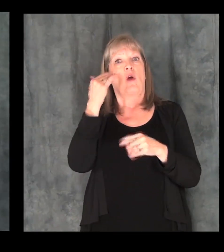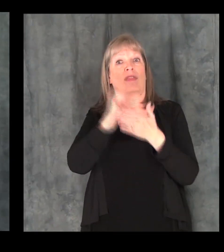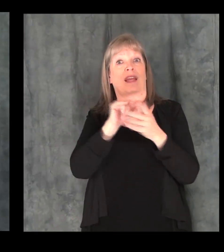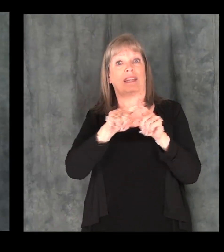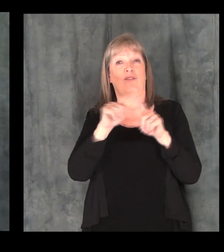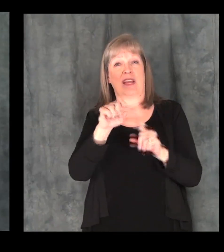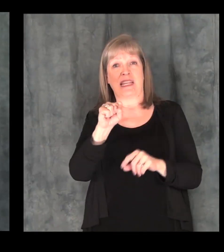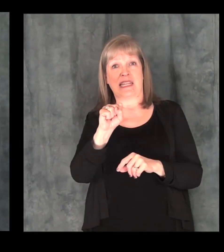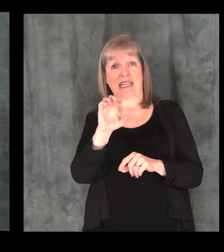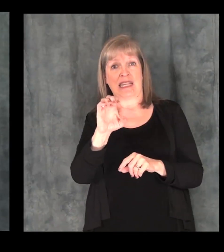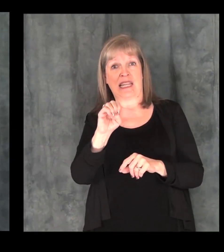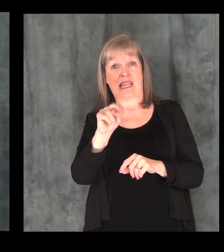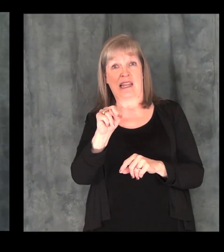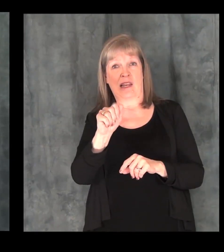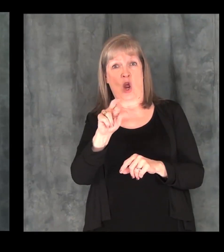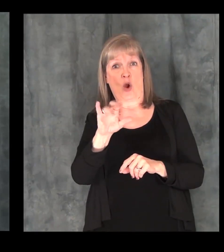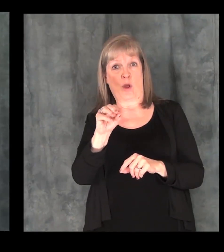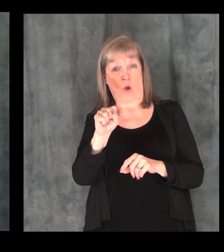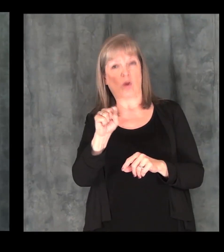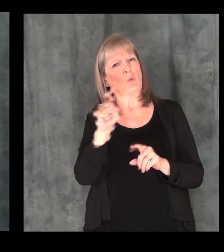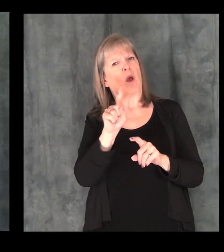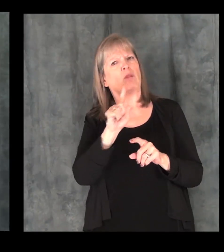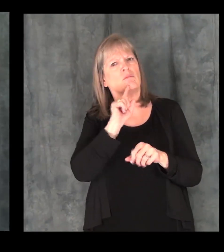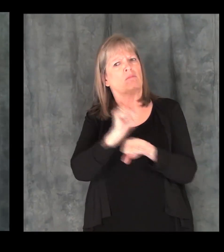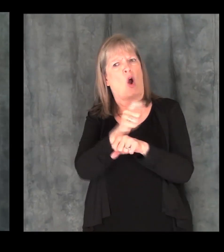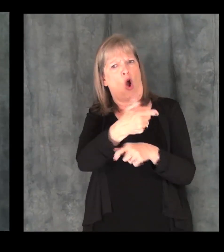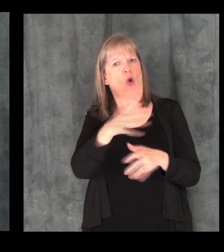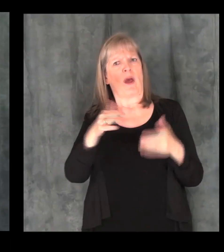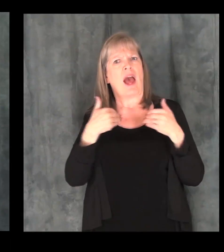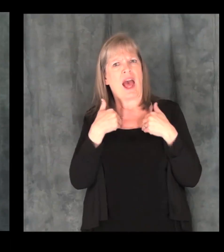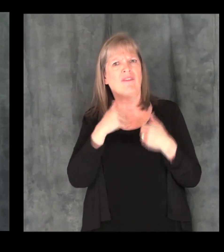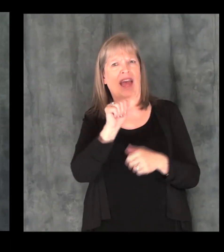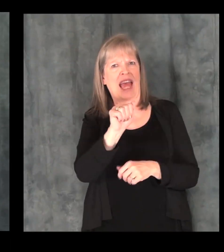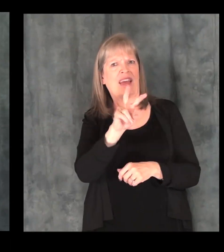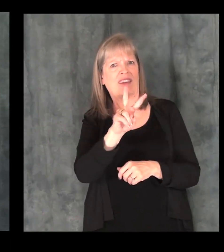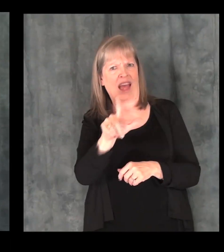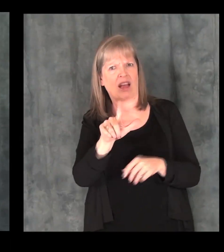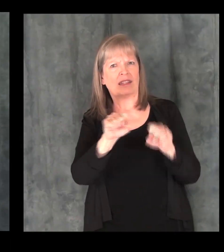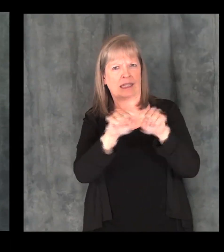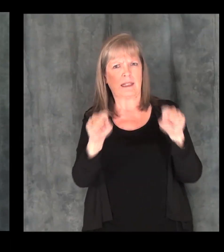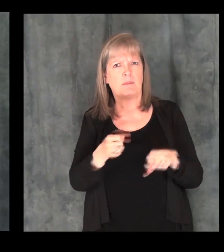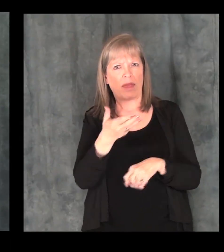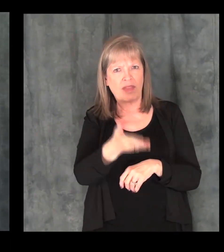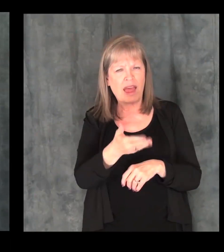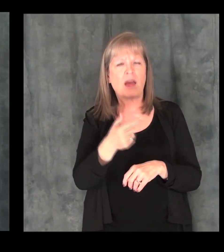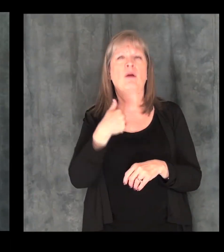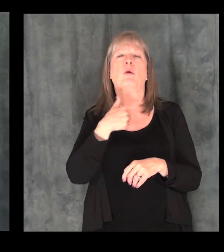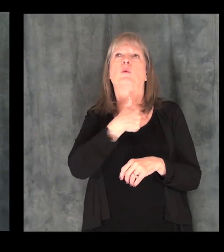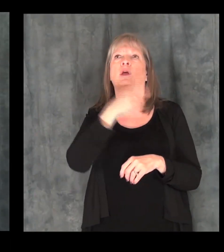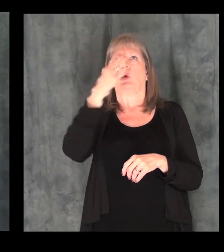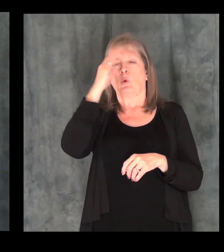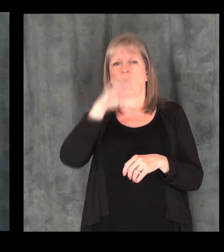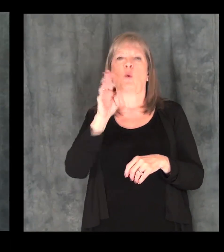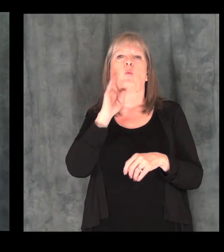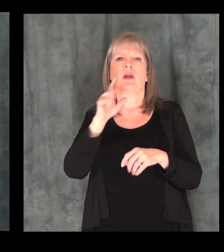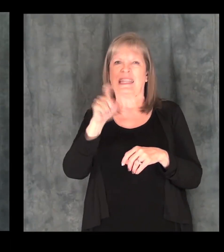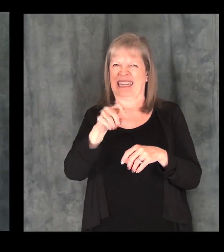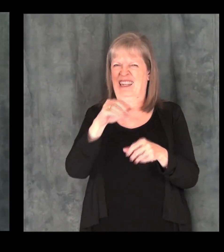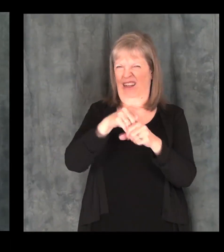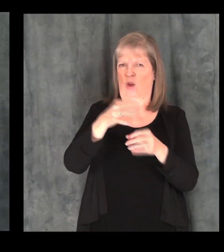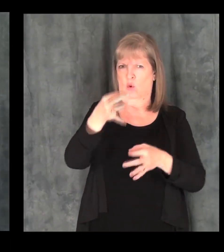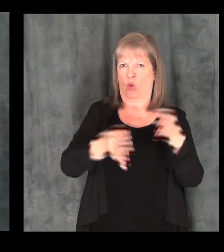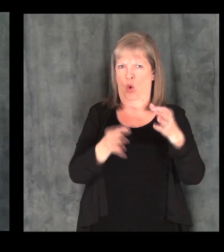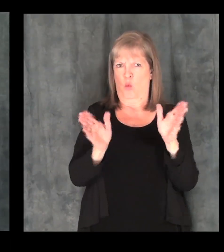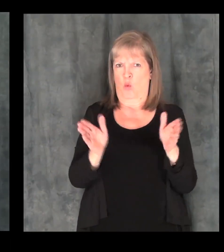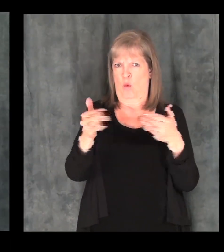this AVL system would realistically be used, we knew that there would be a need in the courtrooms themselves. So deaf